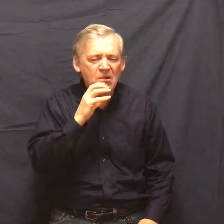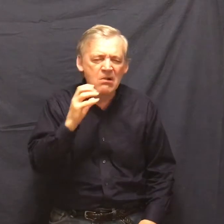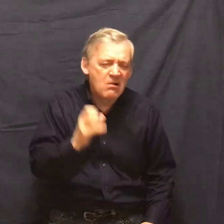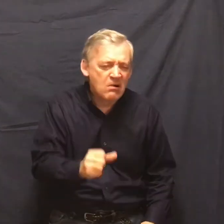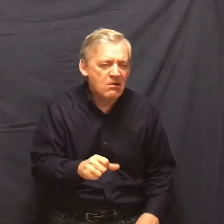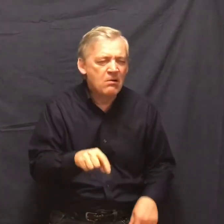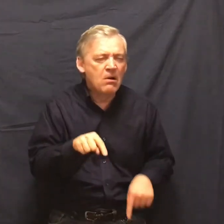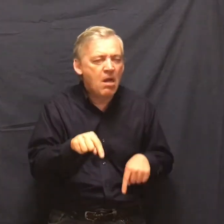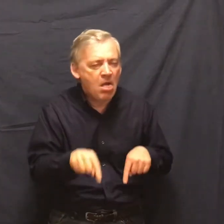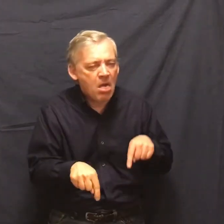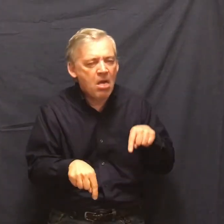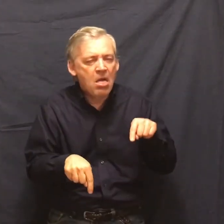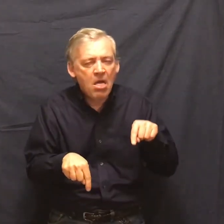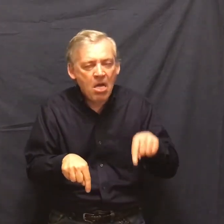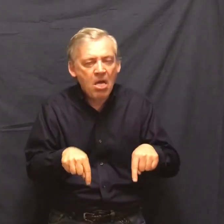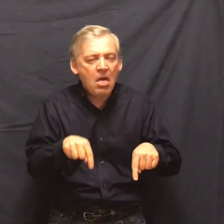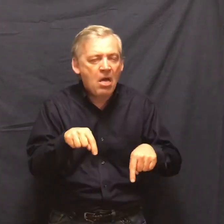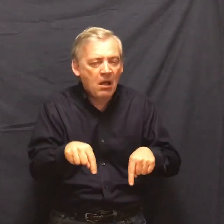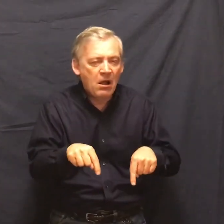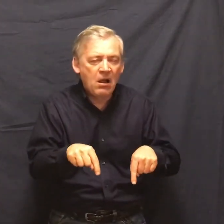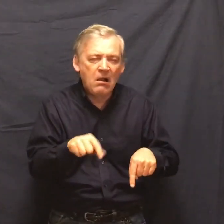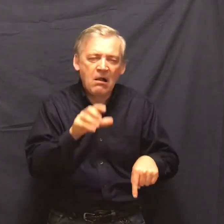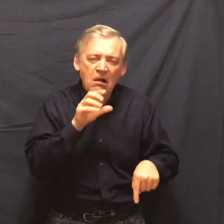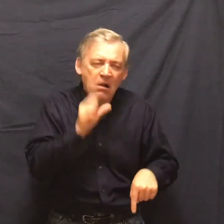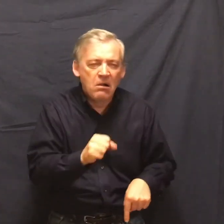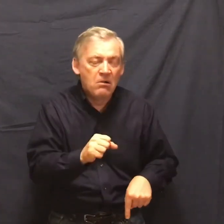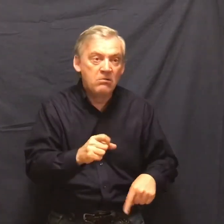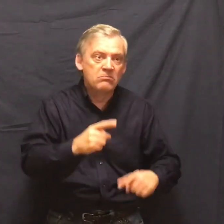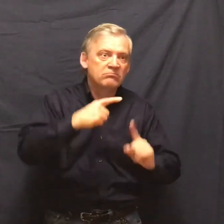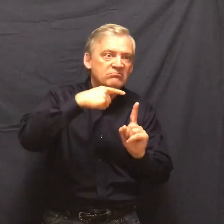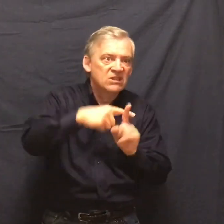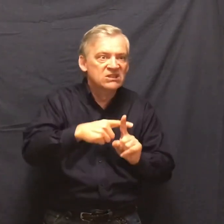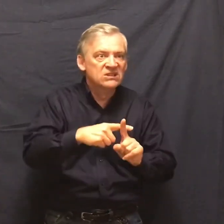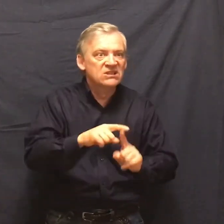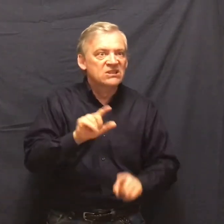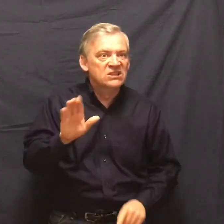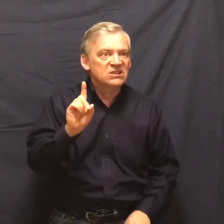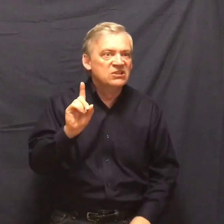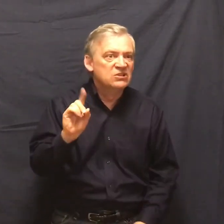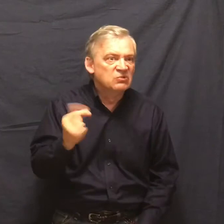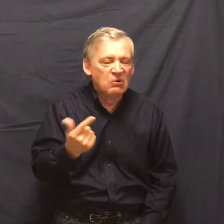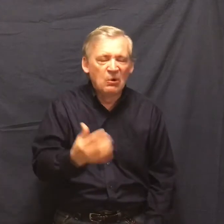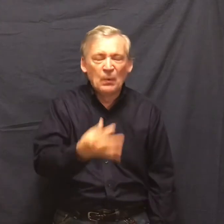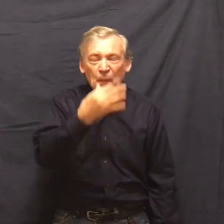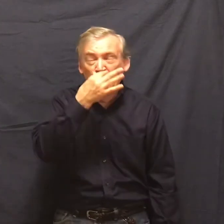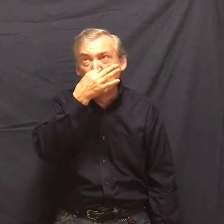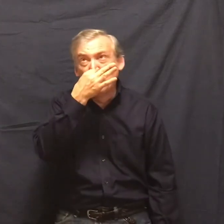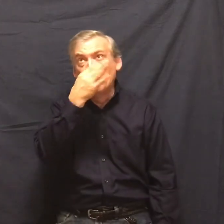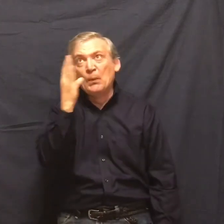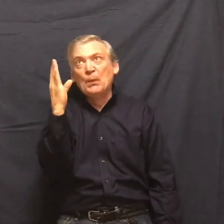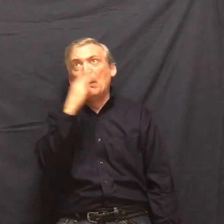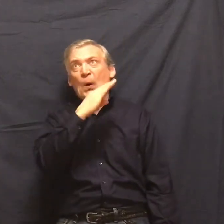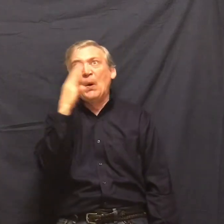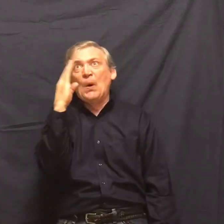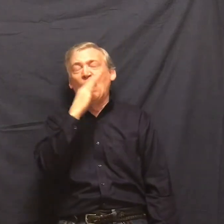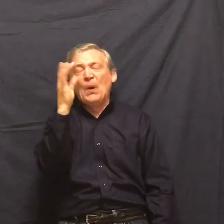Stinks like heck, too. Ever time he comes into